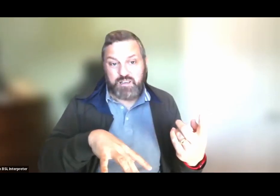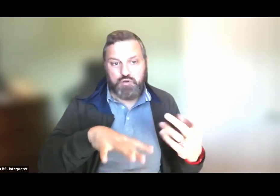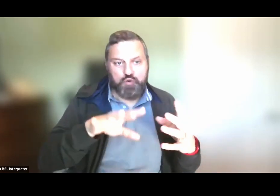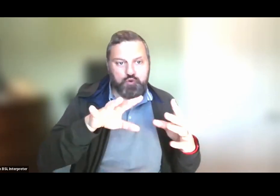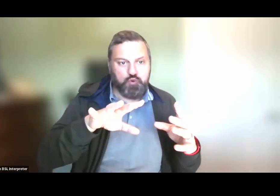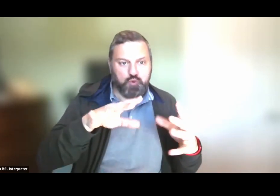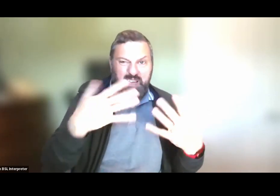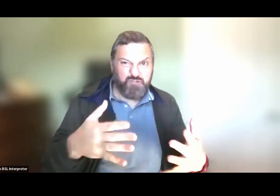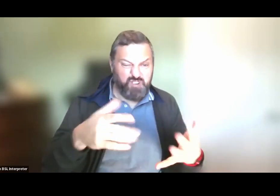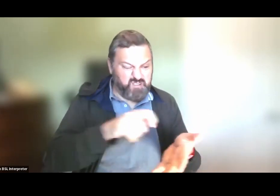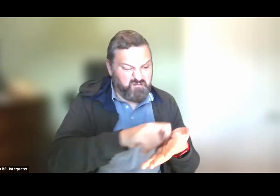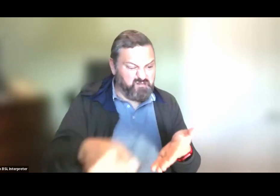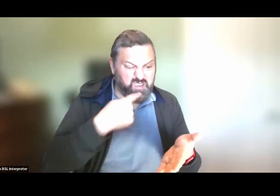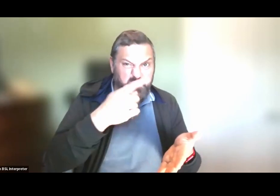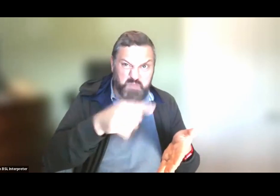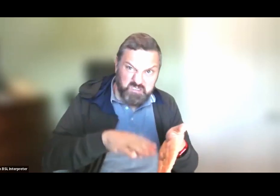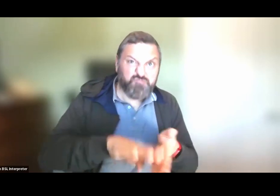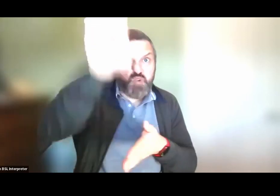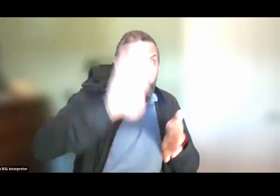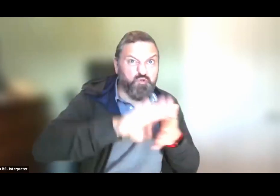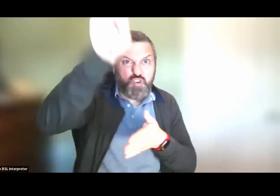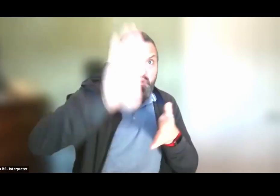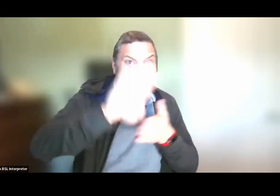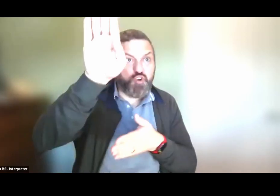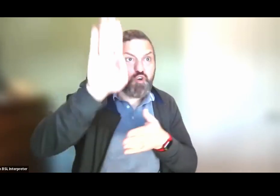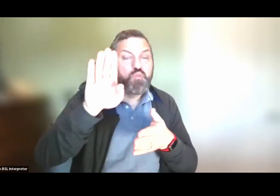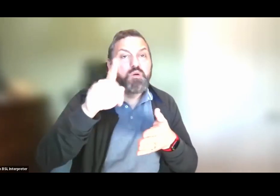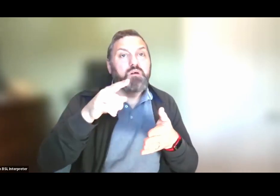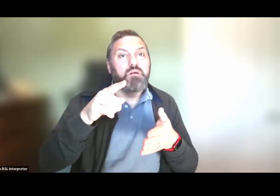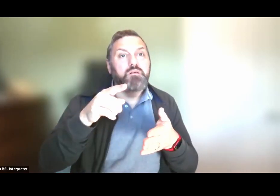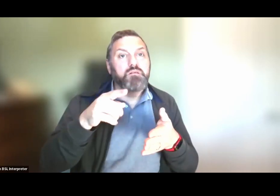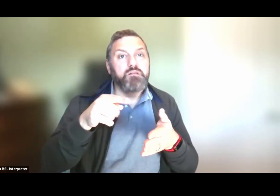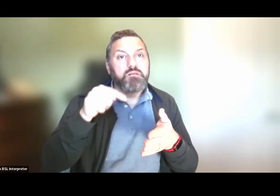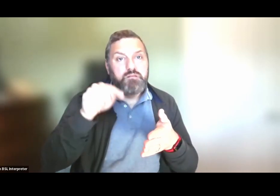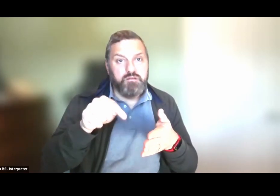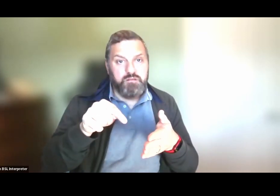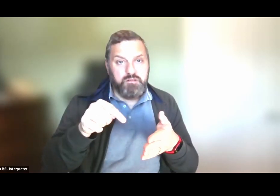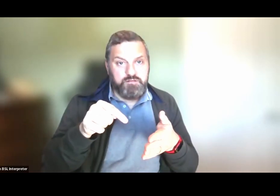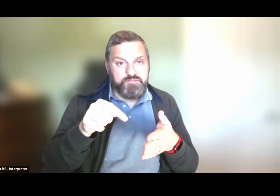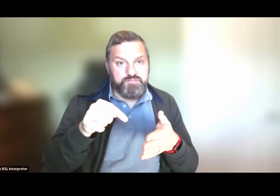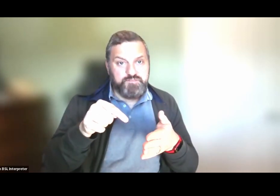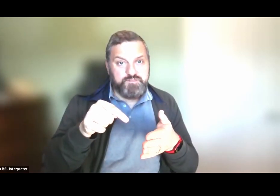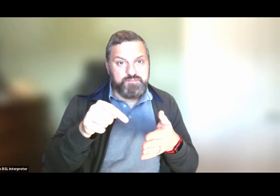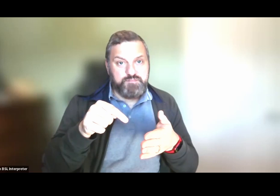dependency that's currently written into GDP. And that's a very strong connection between Doughnut Economics and degrowth.